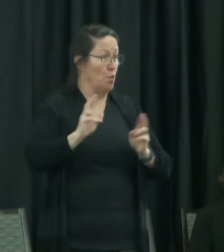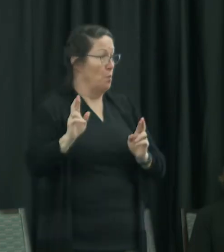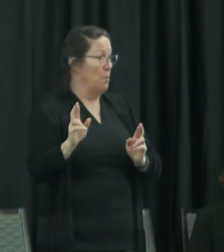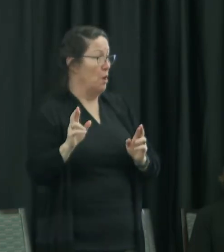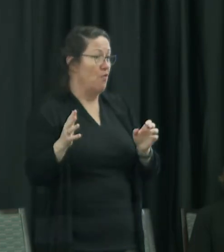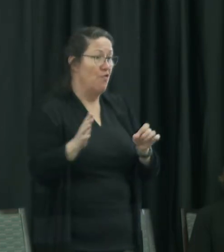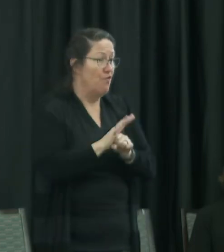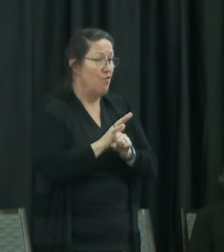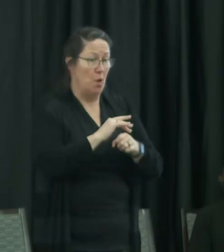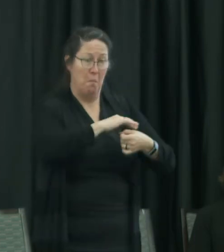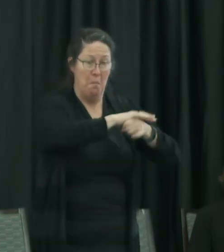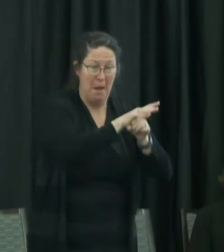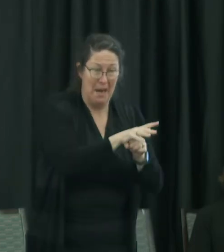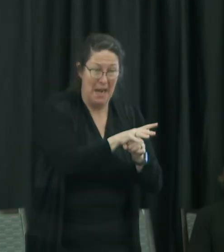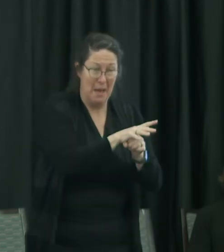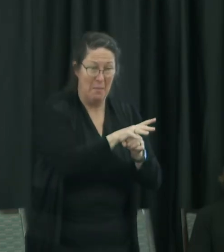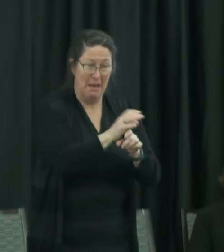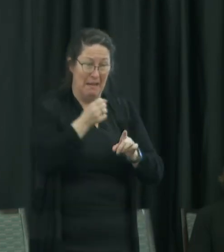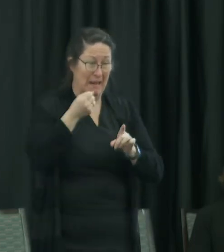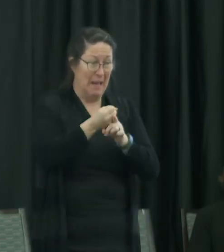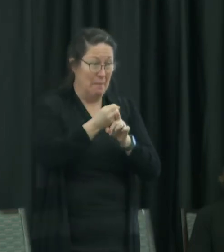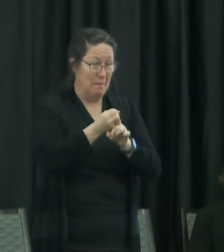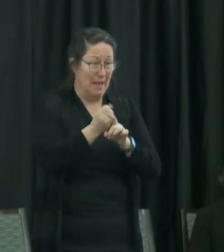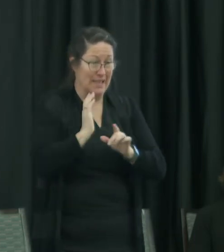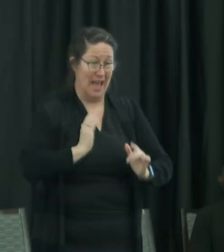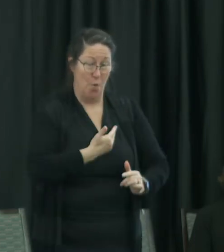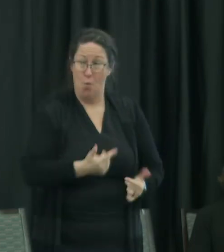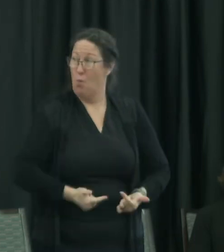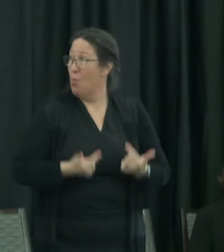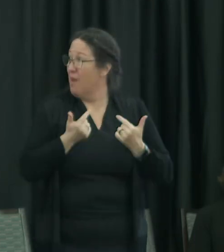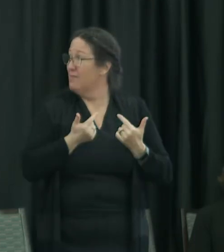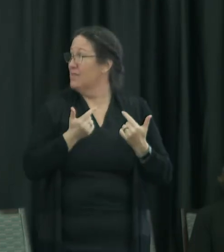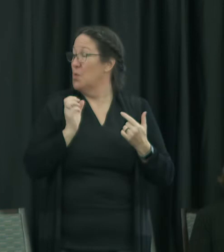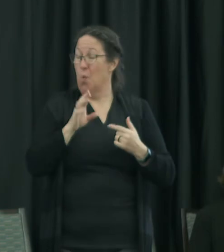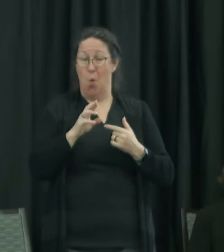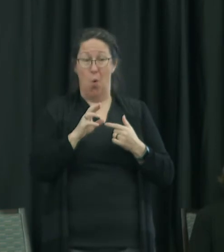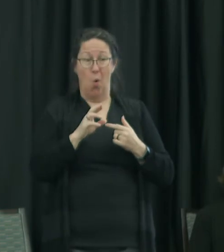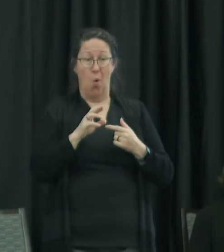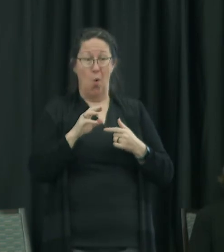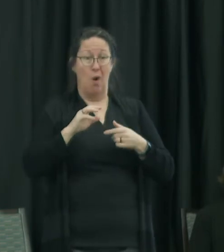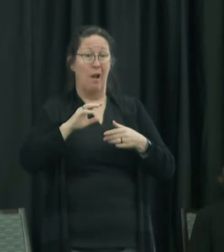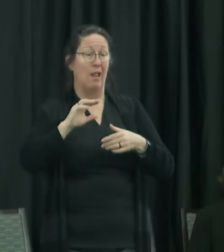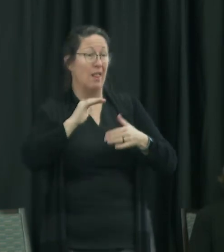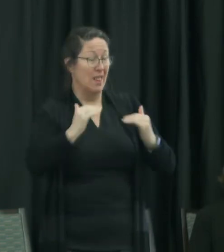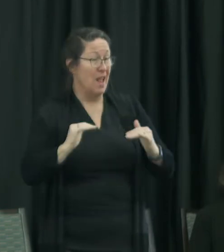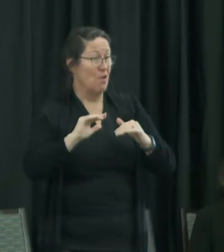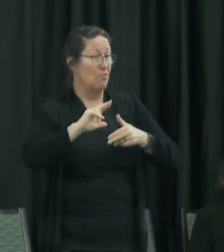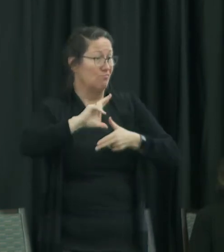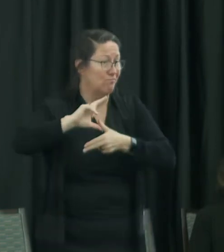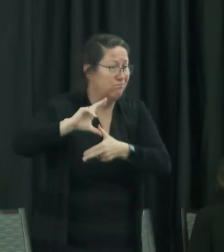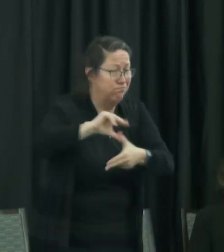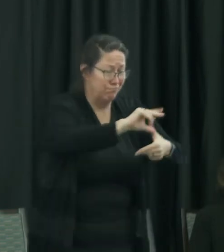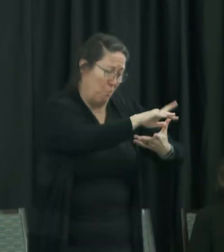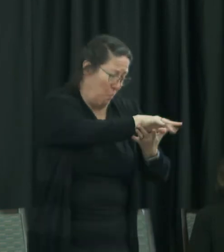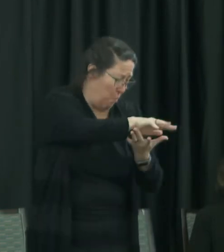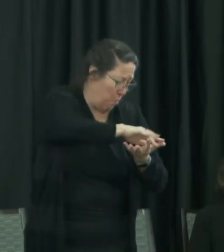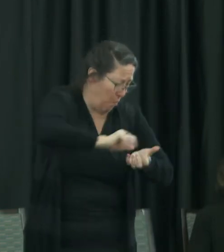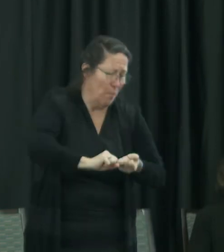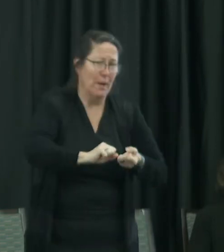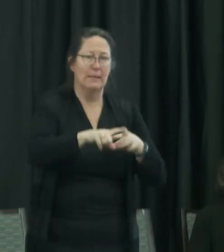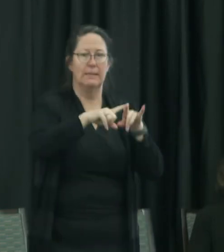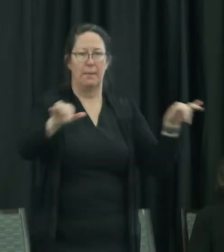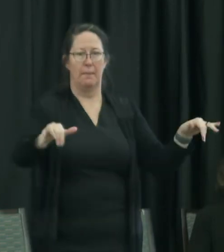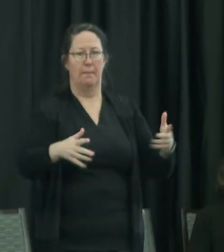for a global pandemic that impacts every aspect of our lives, or a Category 4 inland hurricane occurring at the same